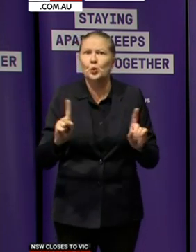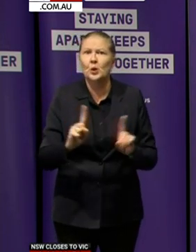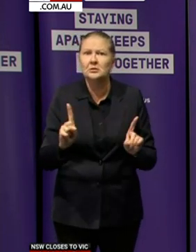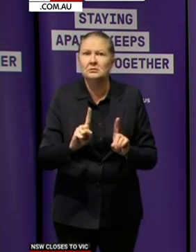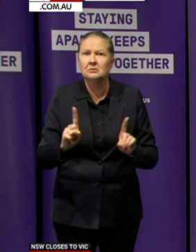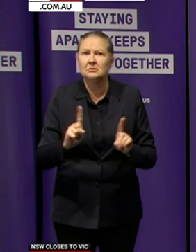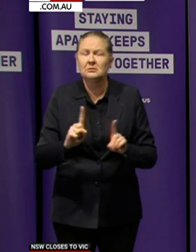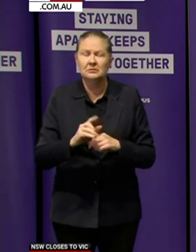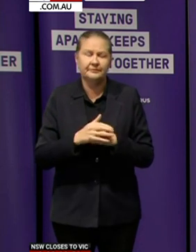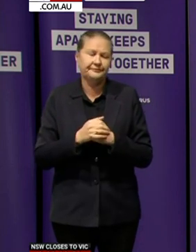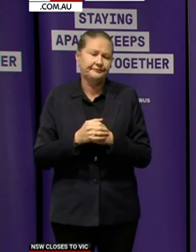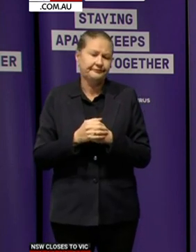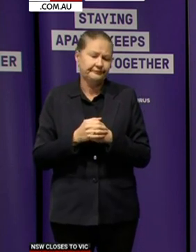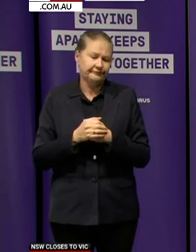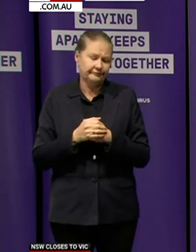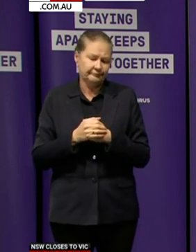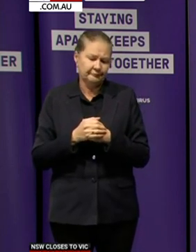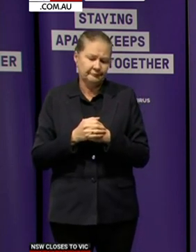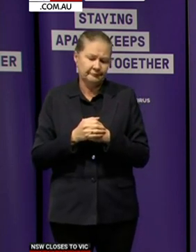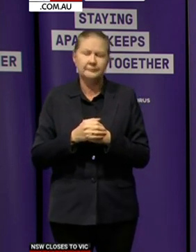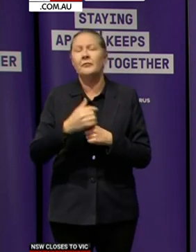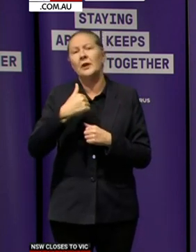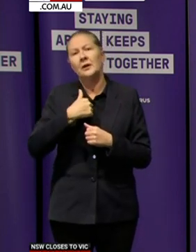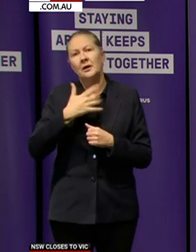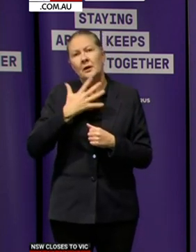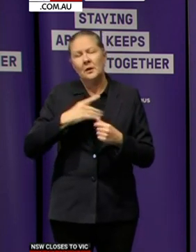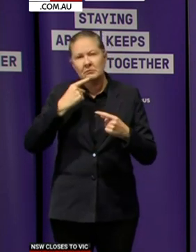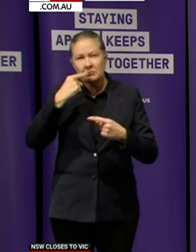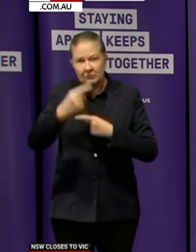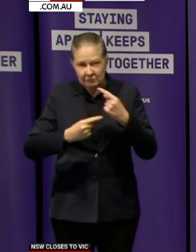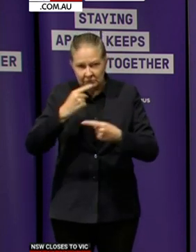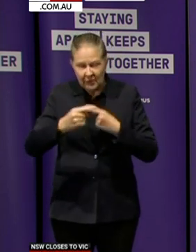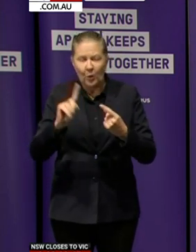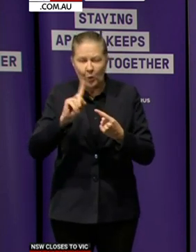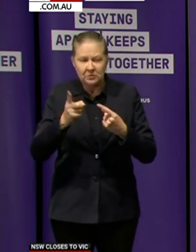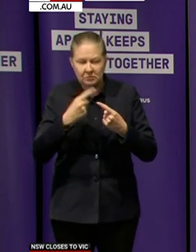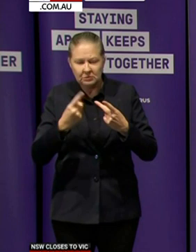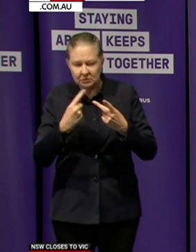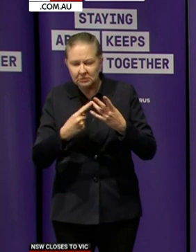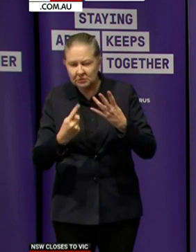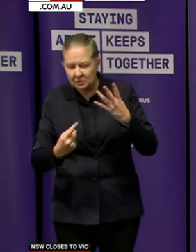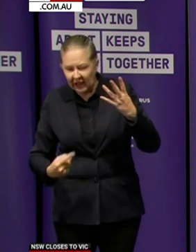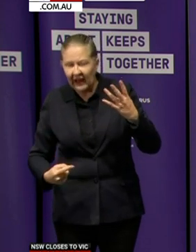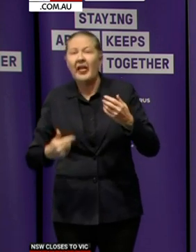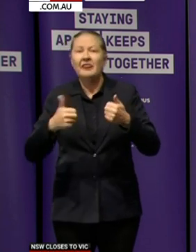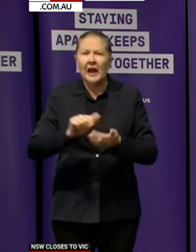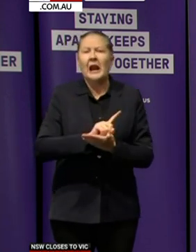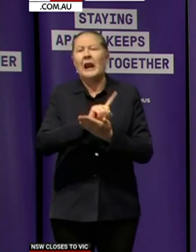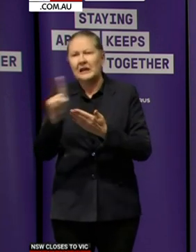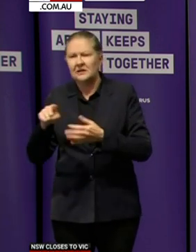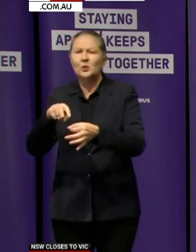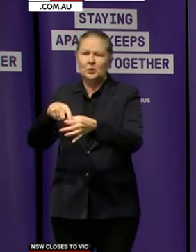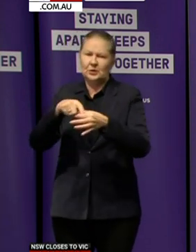through the detail of these decisions, and then of course we're happy to take any questions that you have.